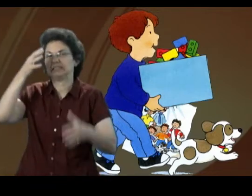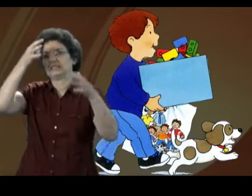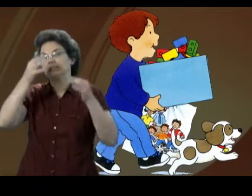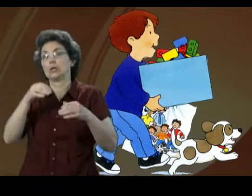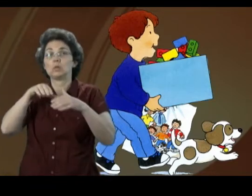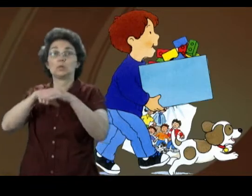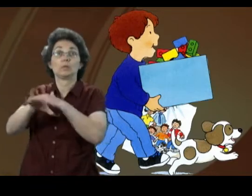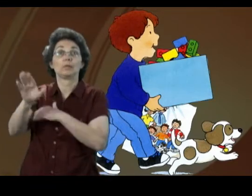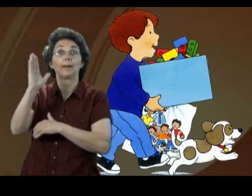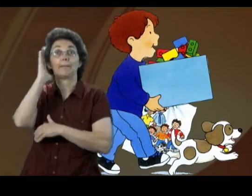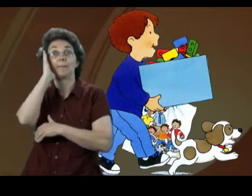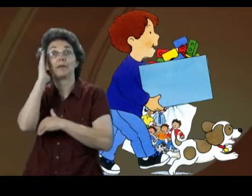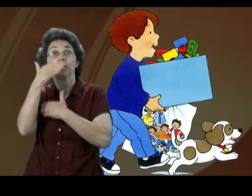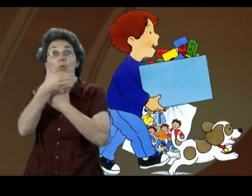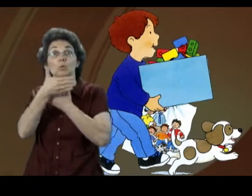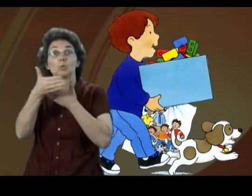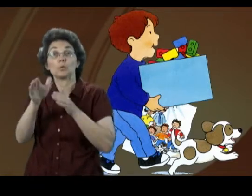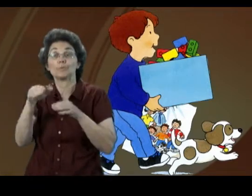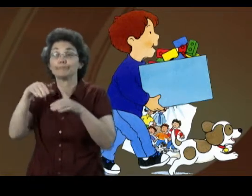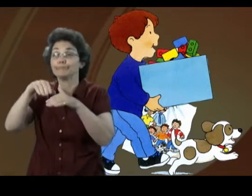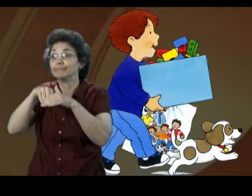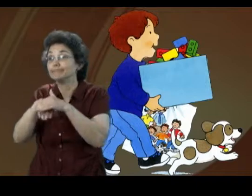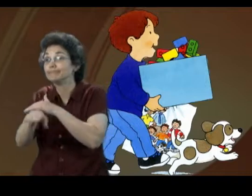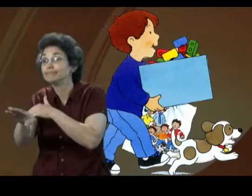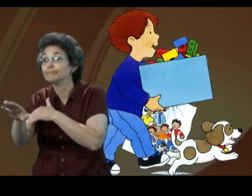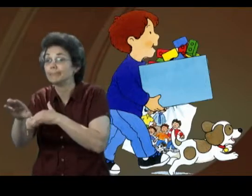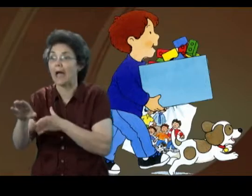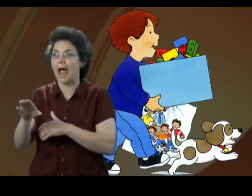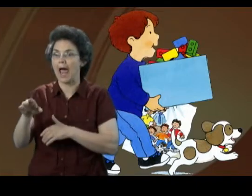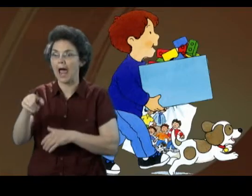Then he went to his room and took out his blocks.